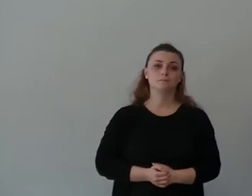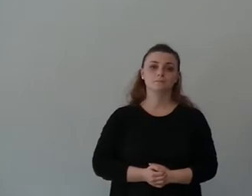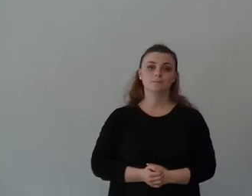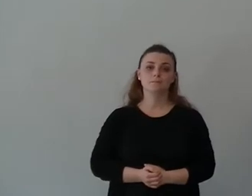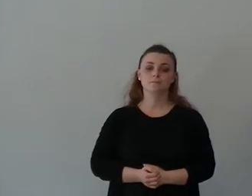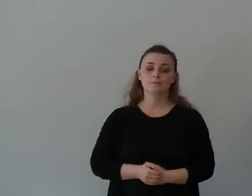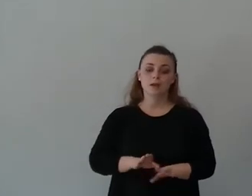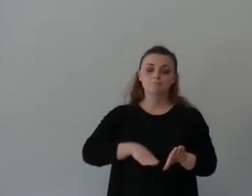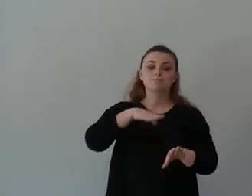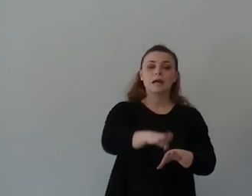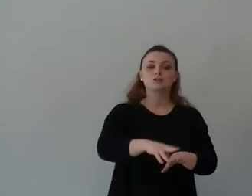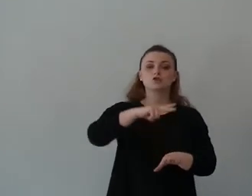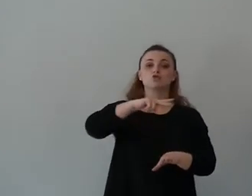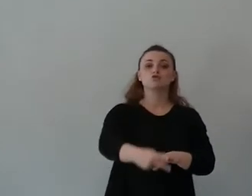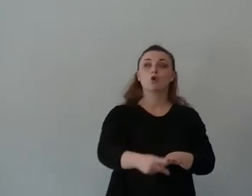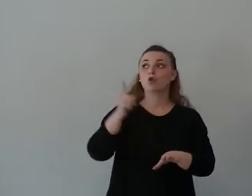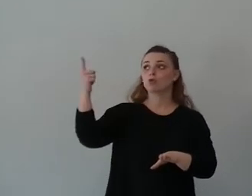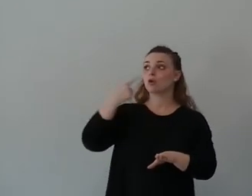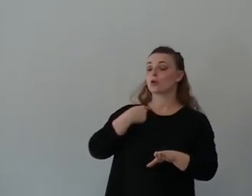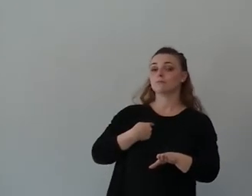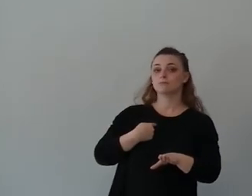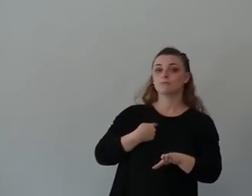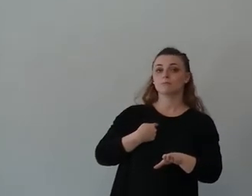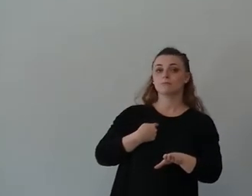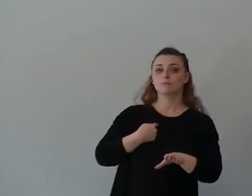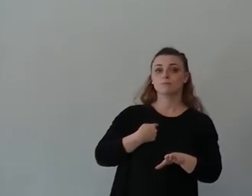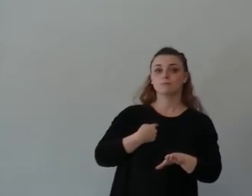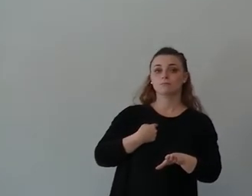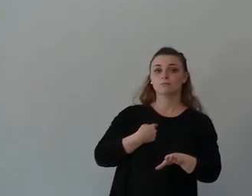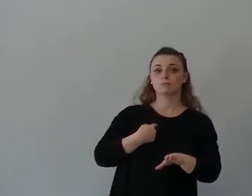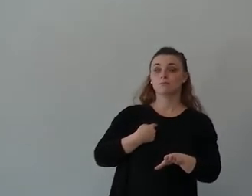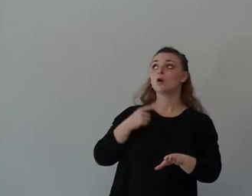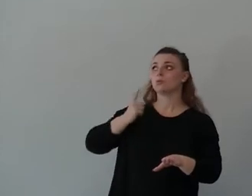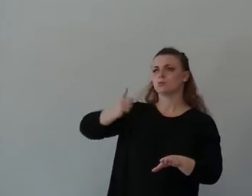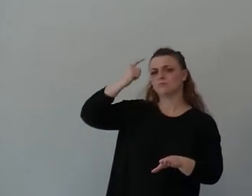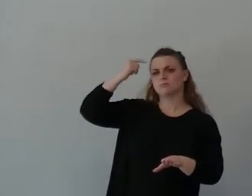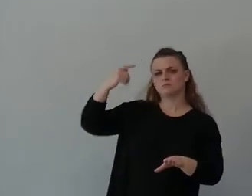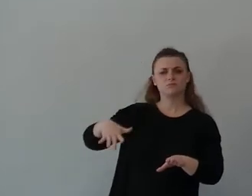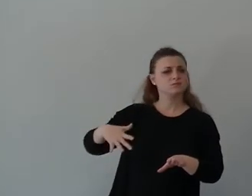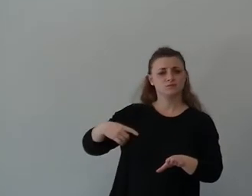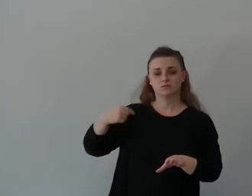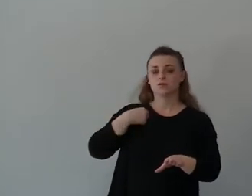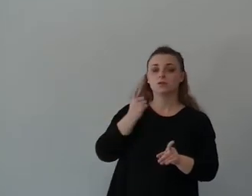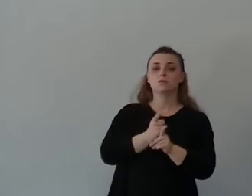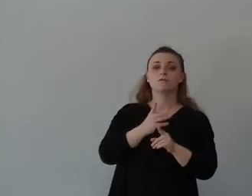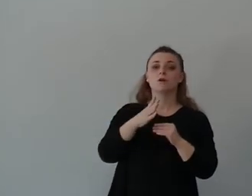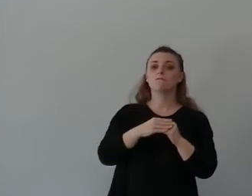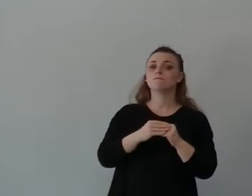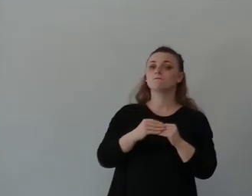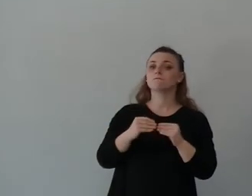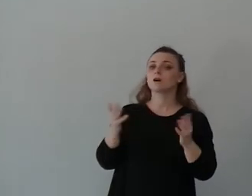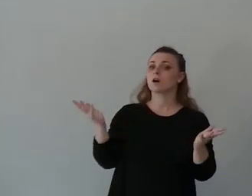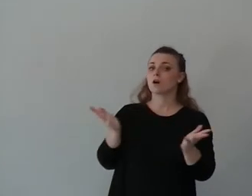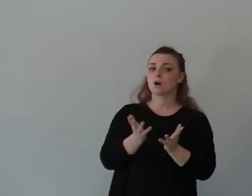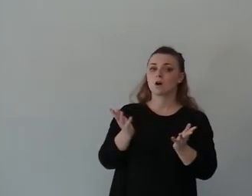sta chiedendo di fare, Egli già lo sa, e io devo semplicemente ascoltarlo. I